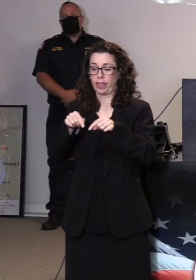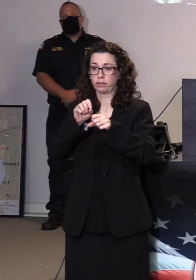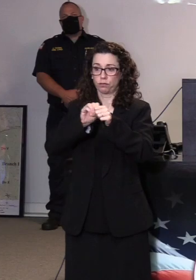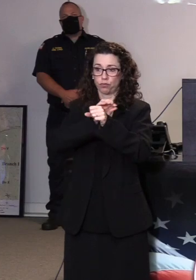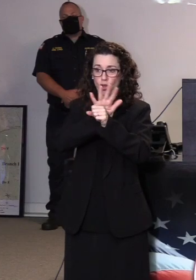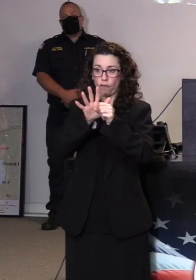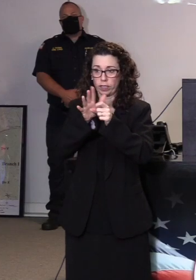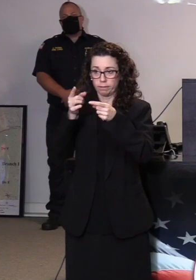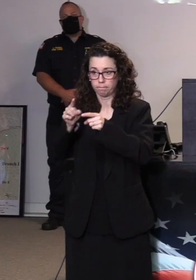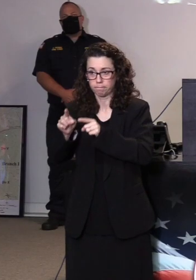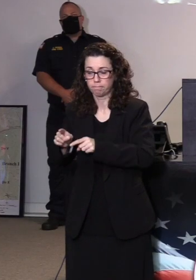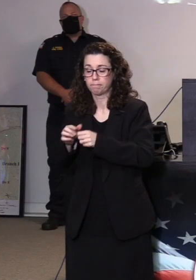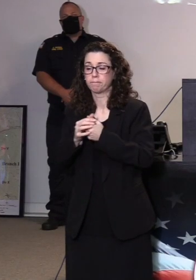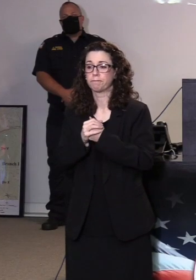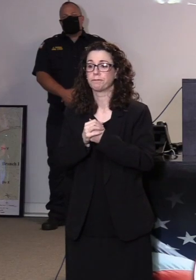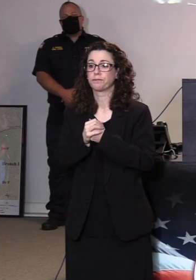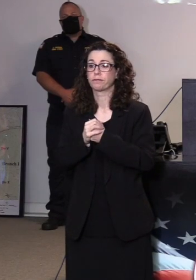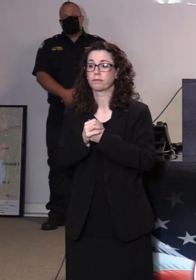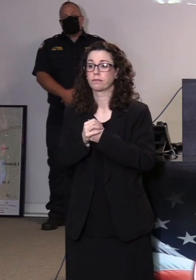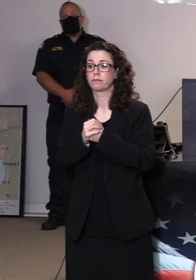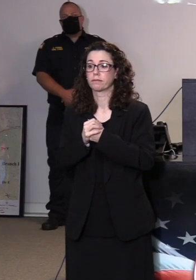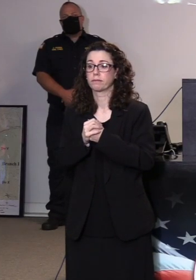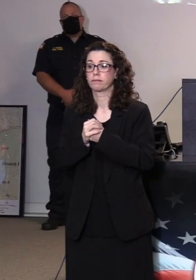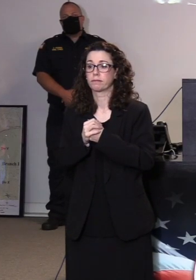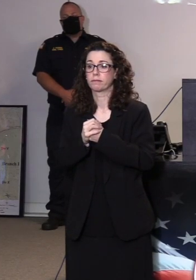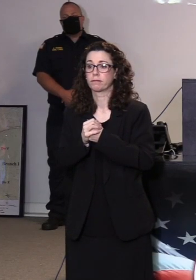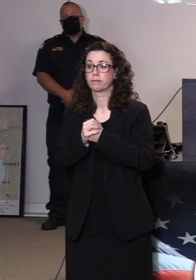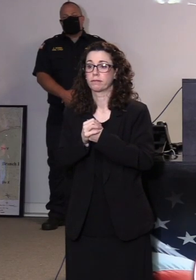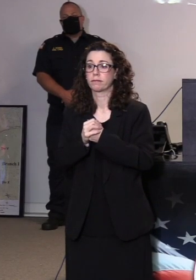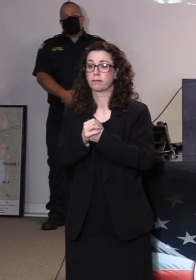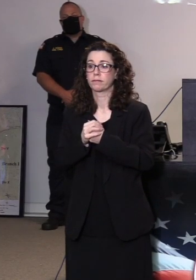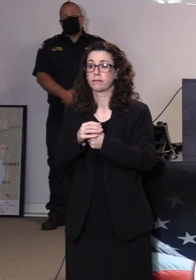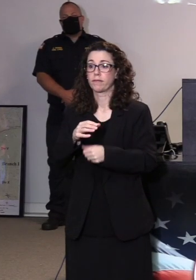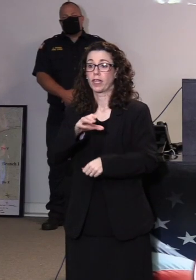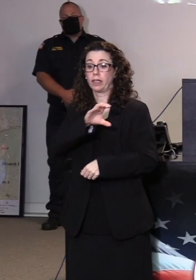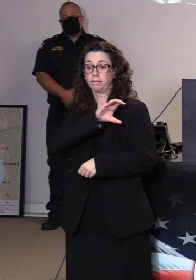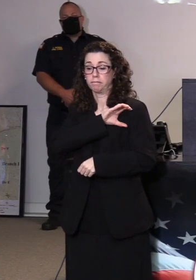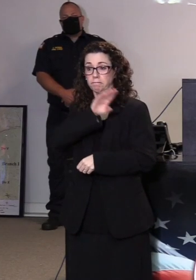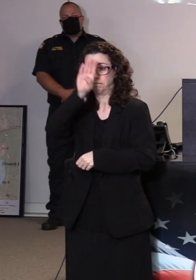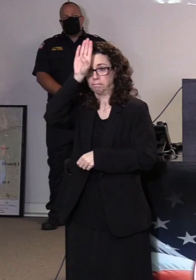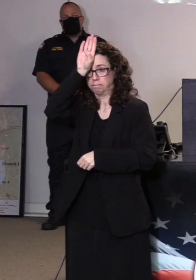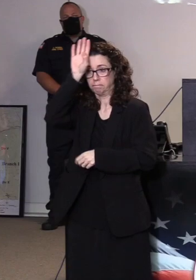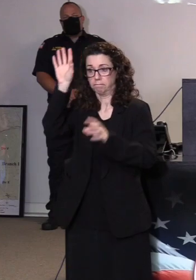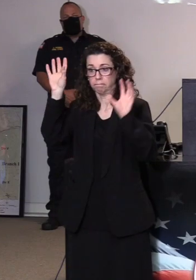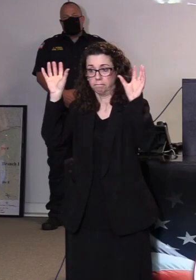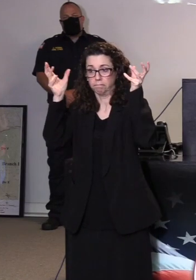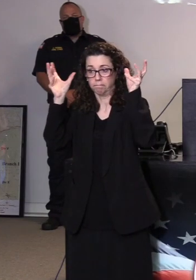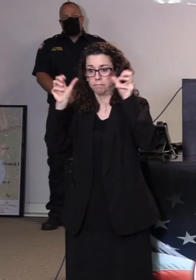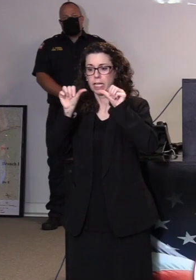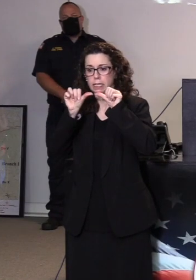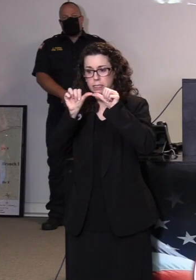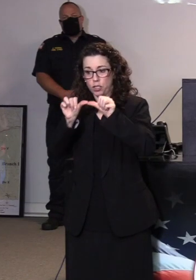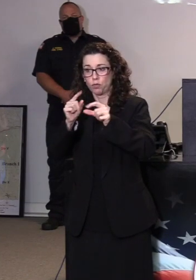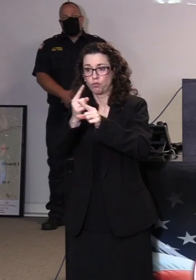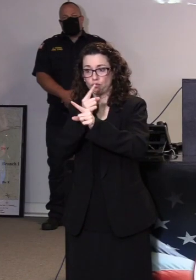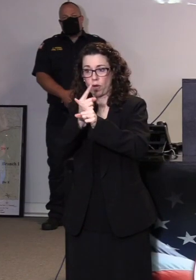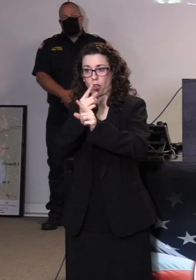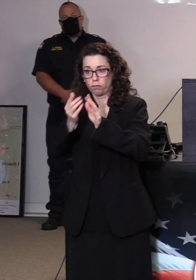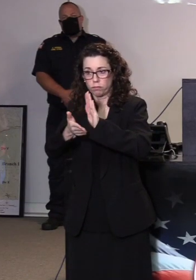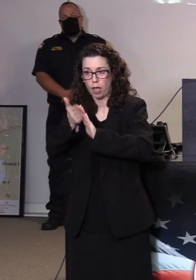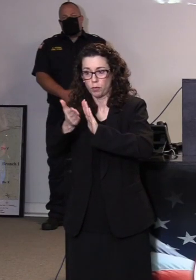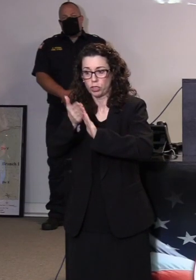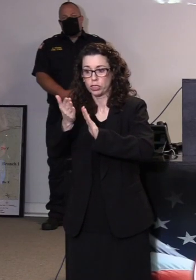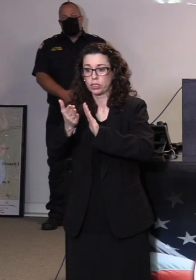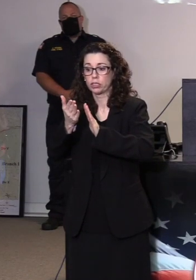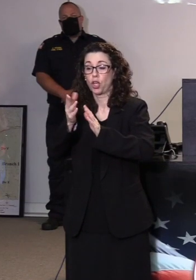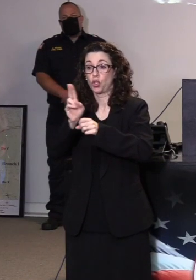First responders have been continuing on with their daily operations with the use of additional PPE, as well